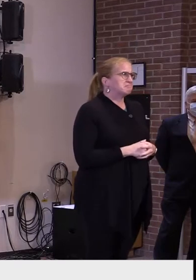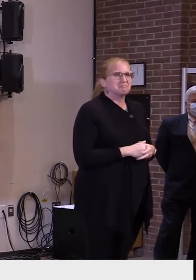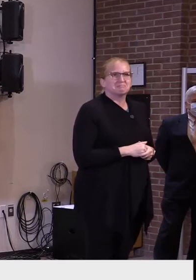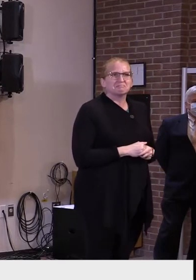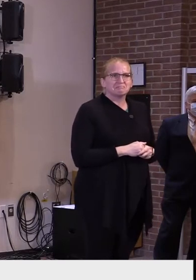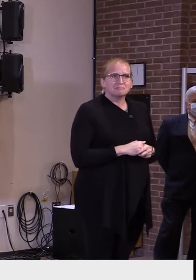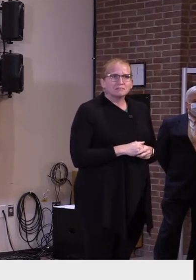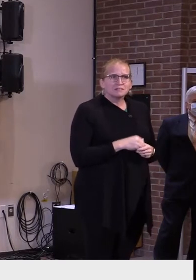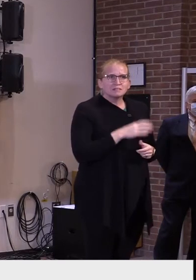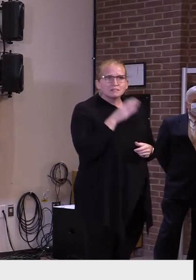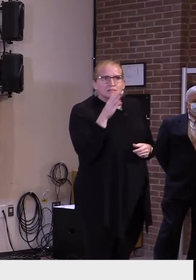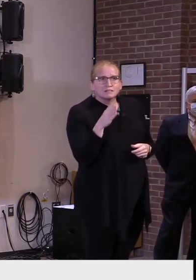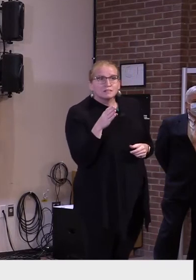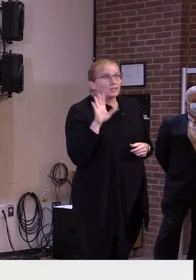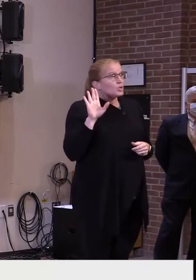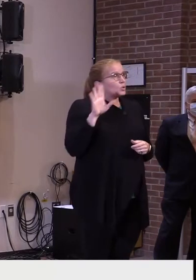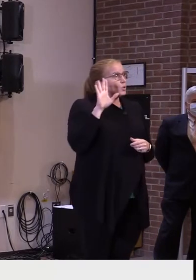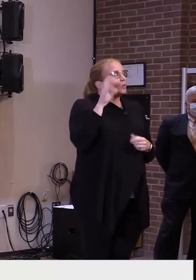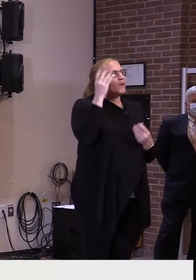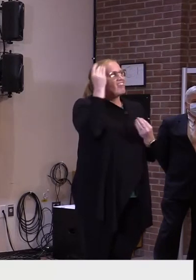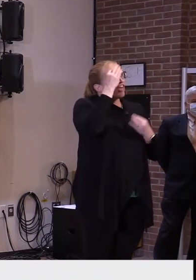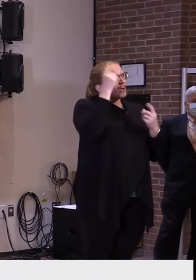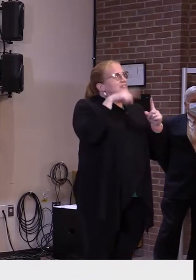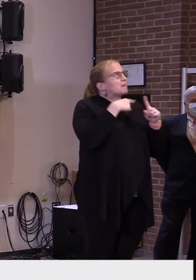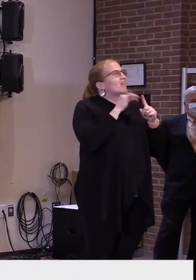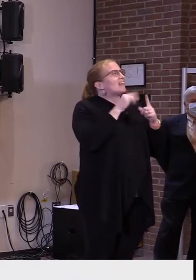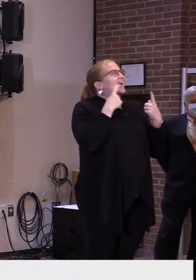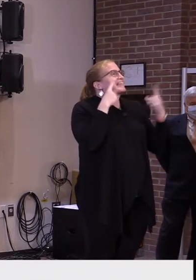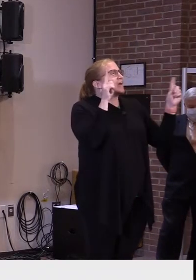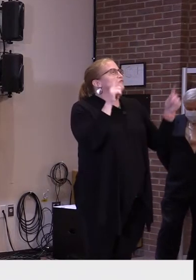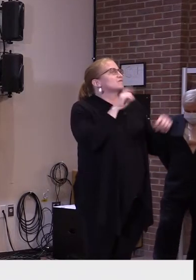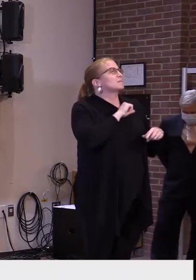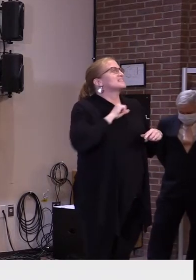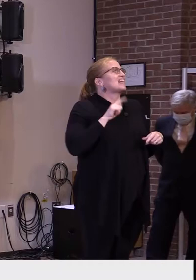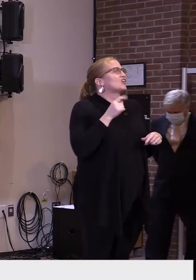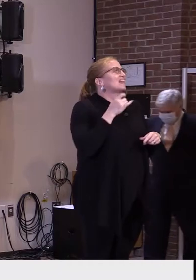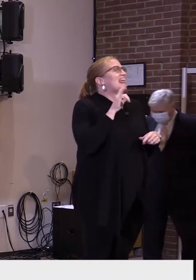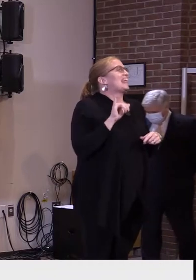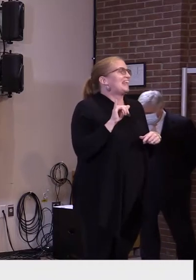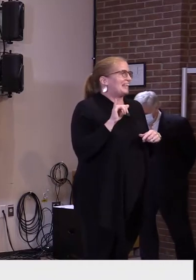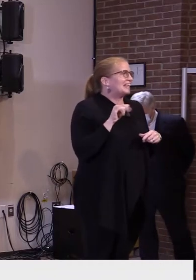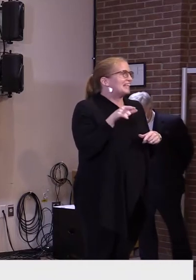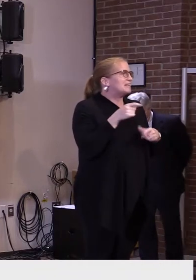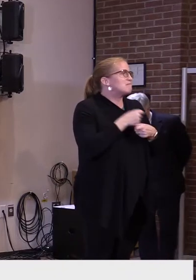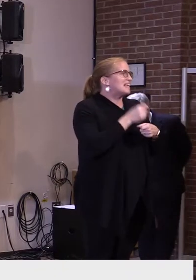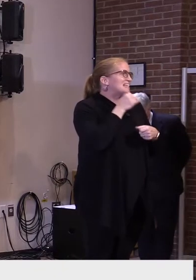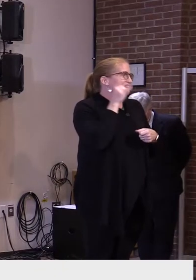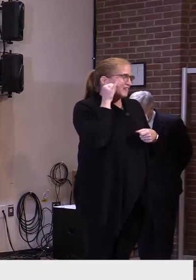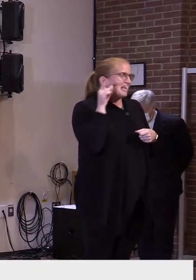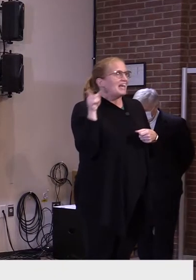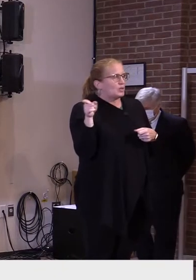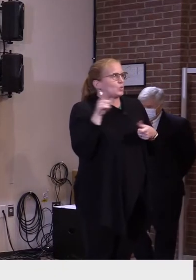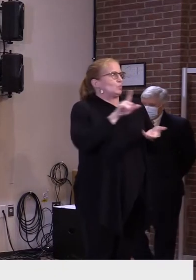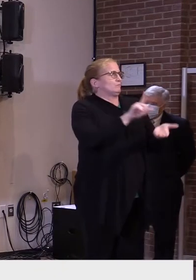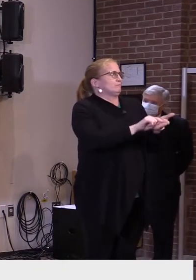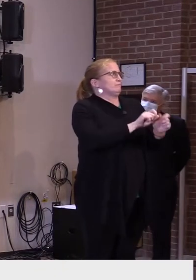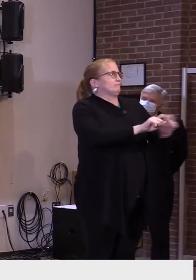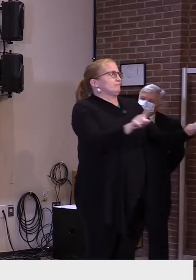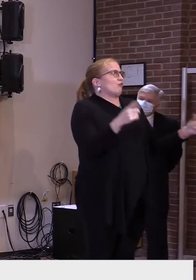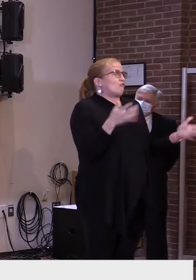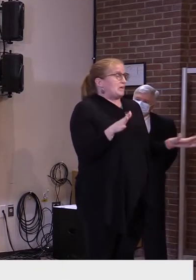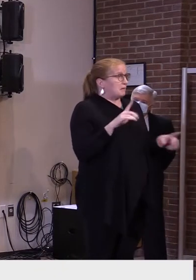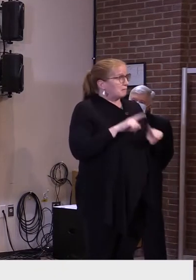Governor, your thoughts on the big announcement from Senator Leahy he made at the State House yesterday? I know you had sent out the statement, but just any